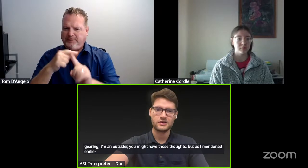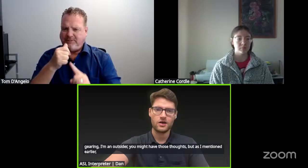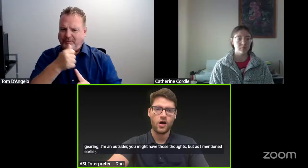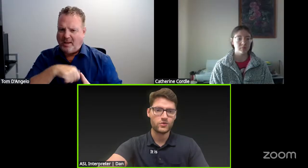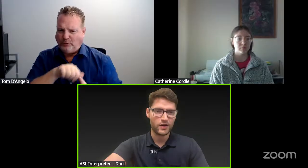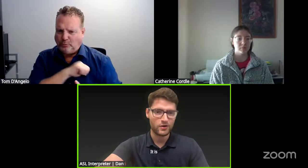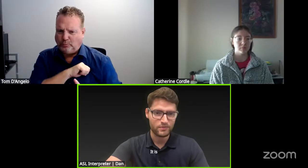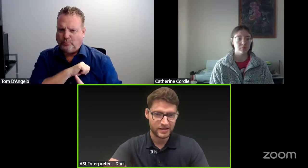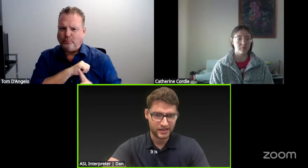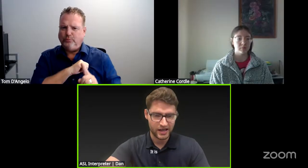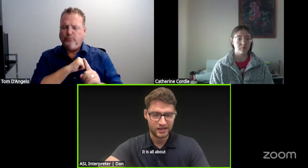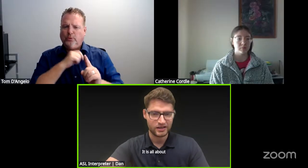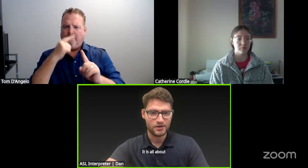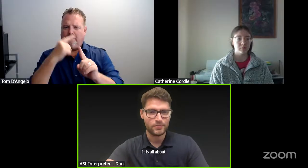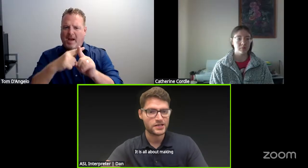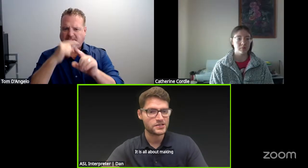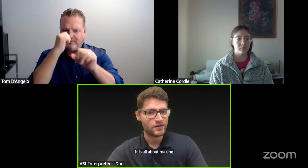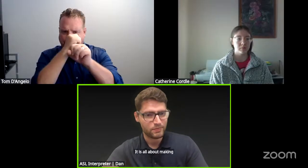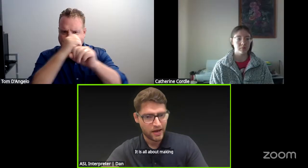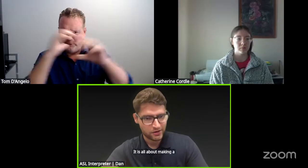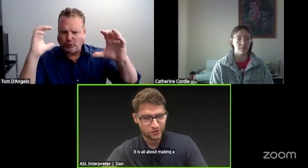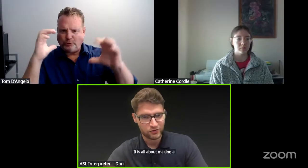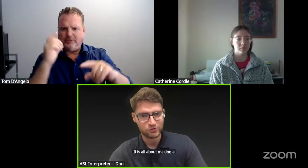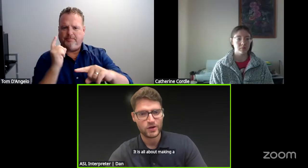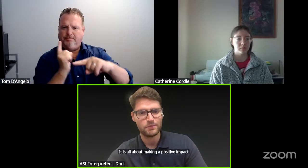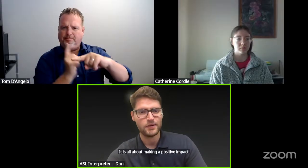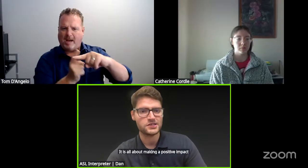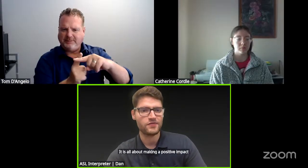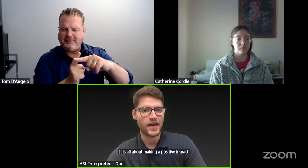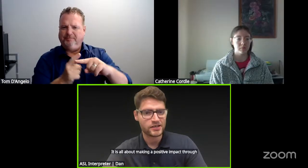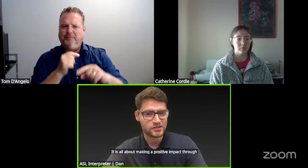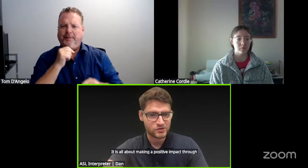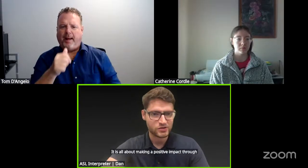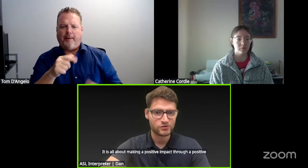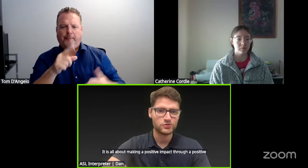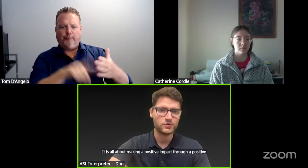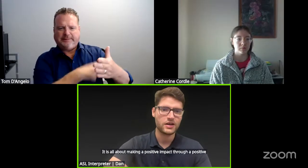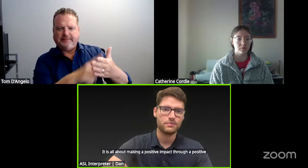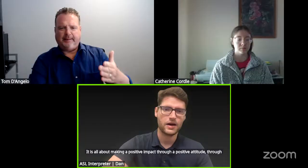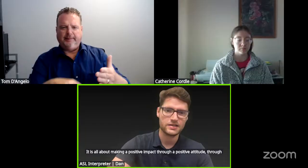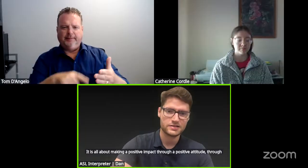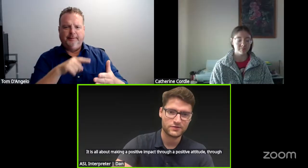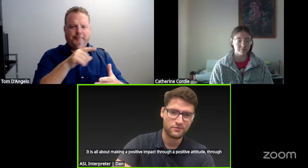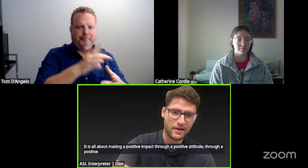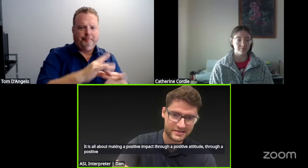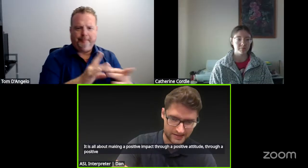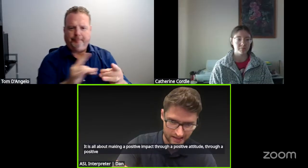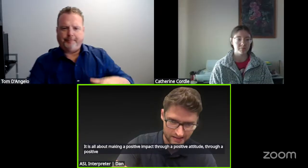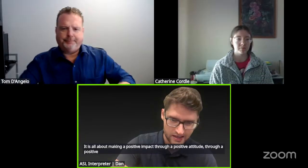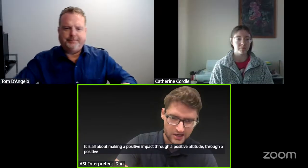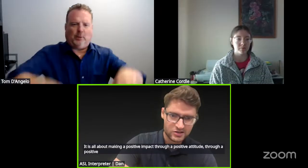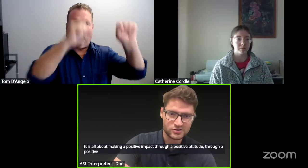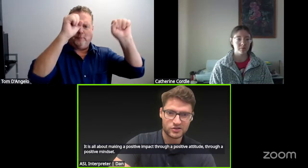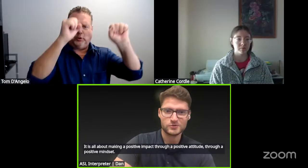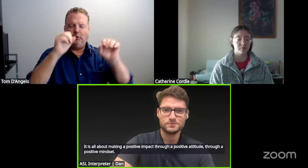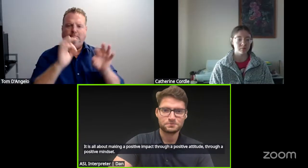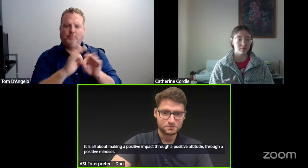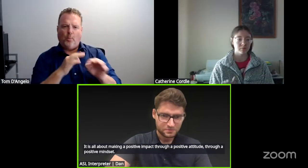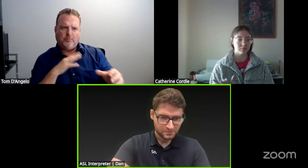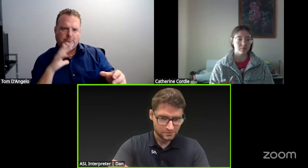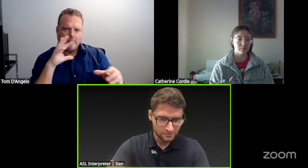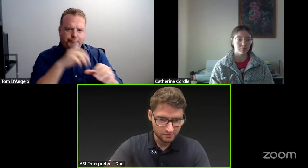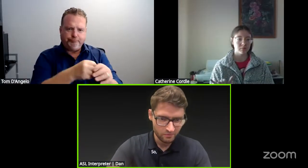it is all about making a positive impact through a positive attitude, through a positive mindset.